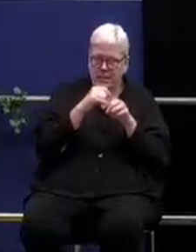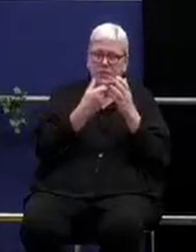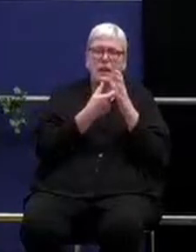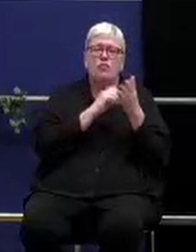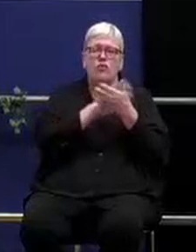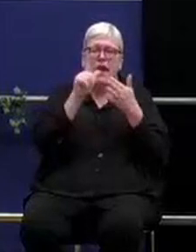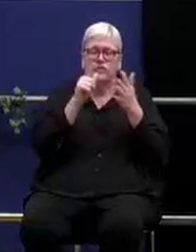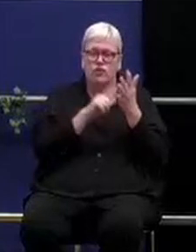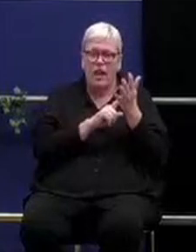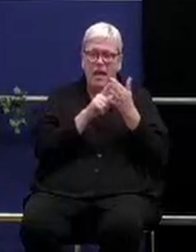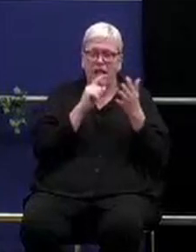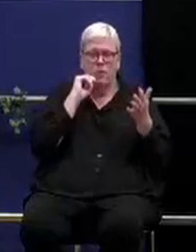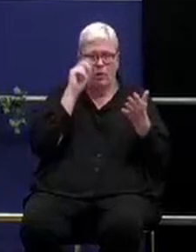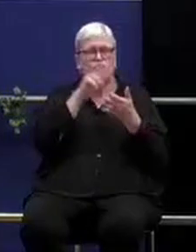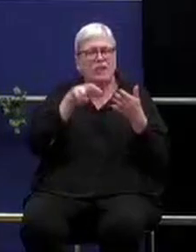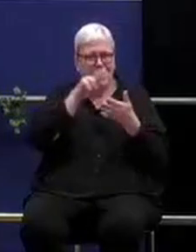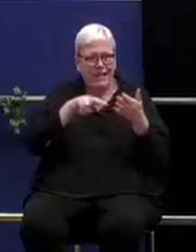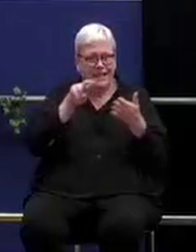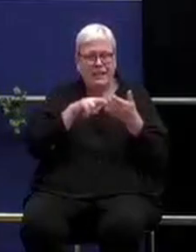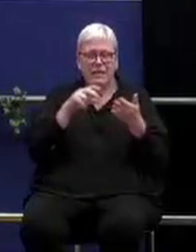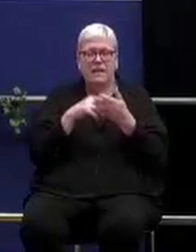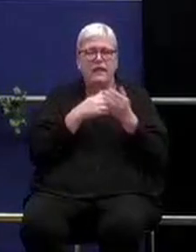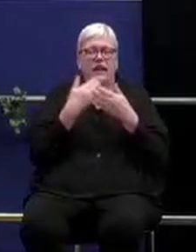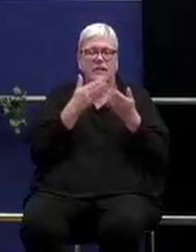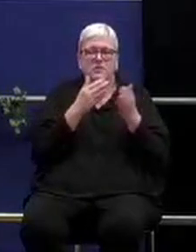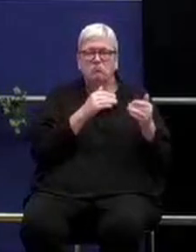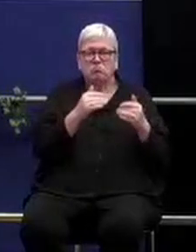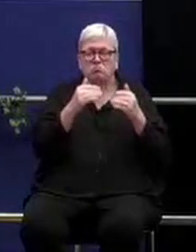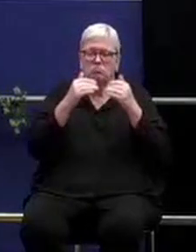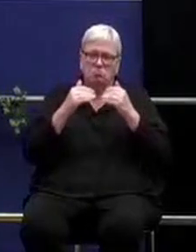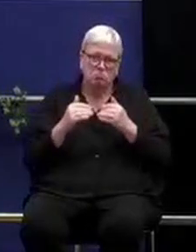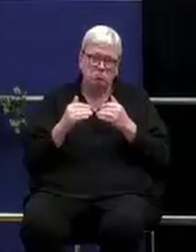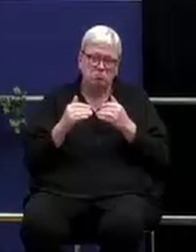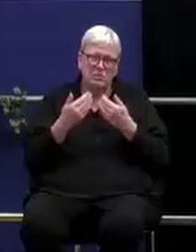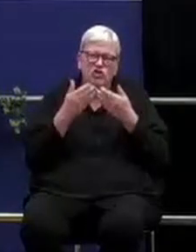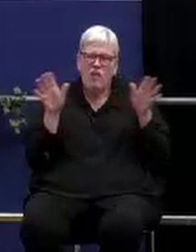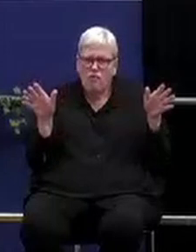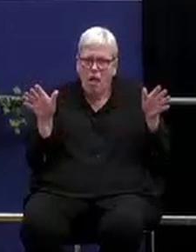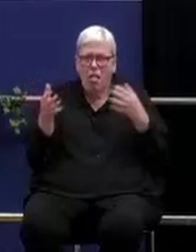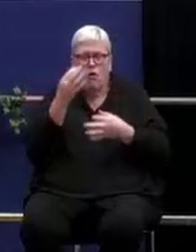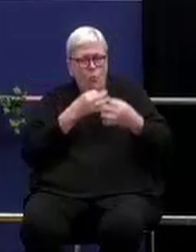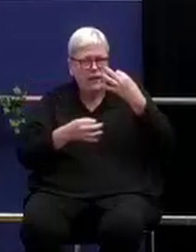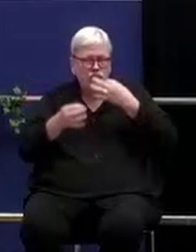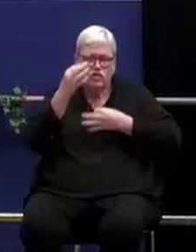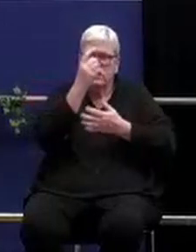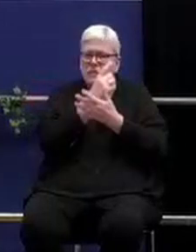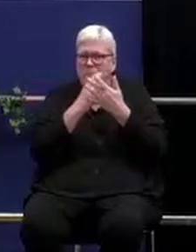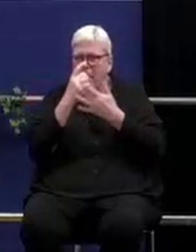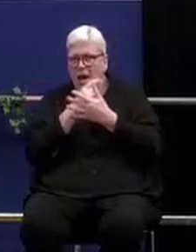going to read a bit for us, and then we're going to segue to a bit more general questions about her writing